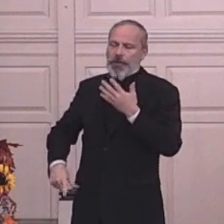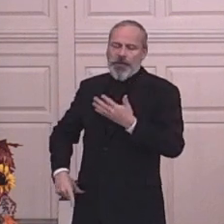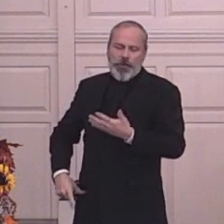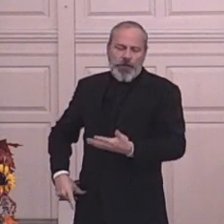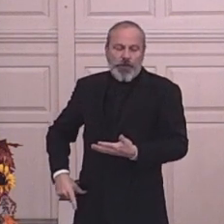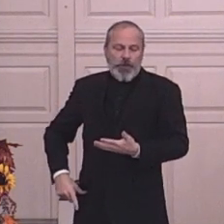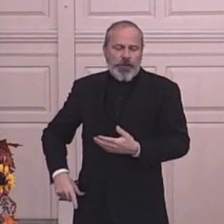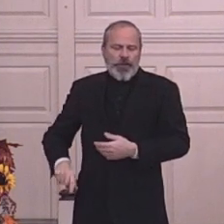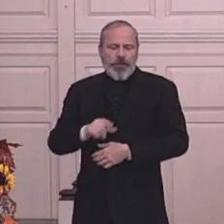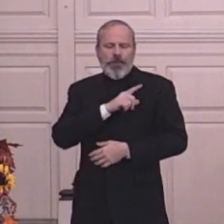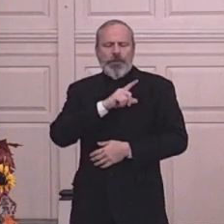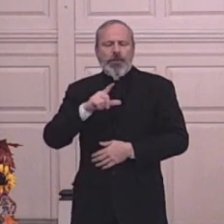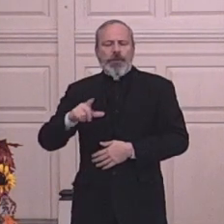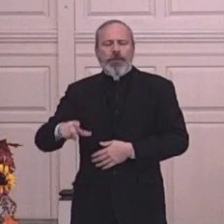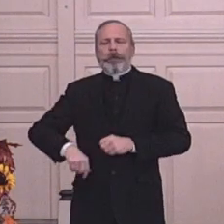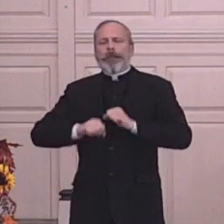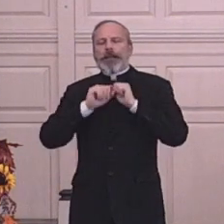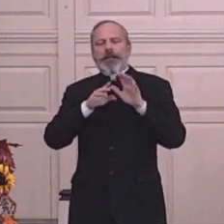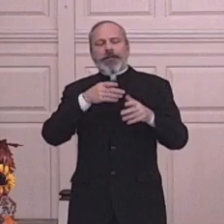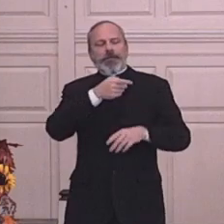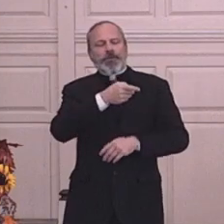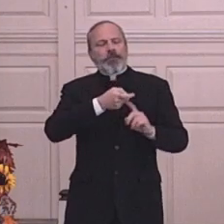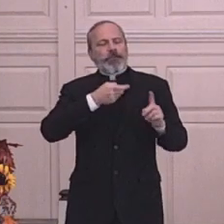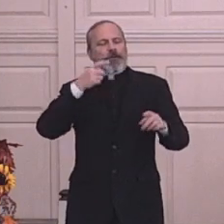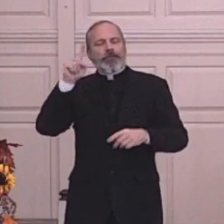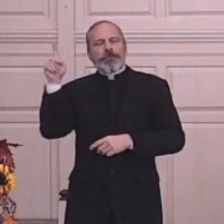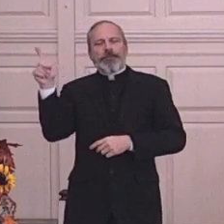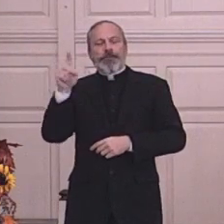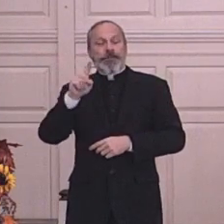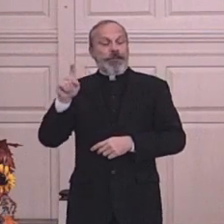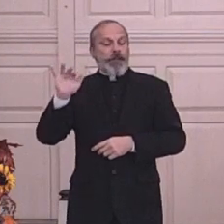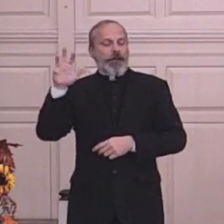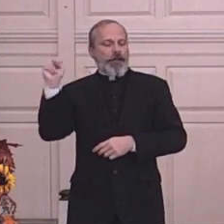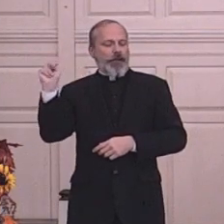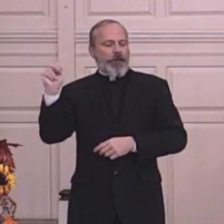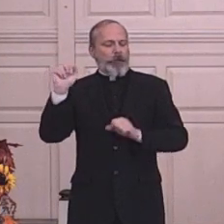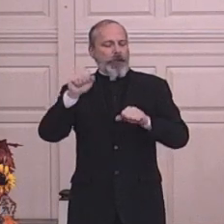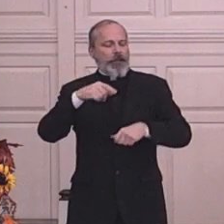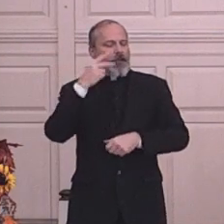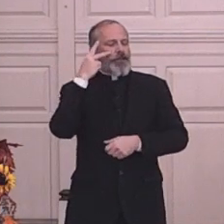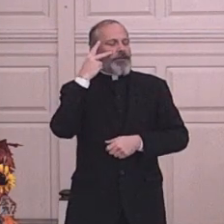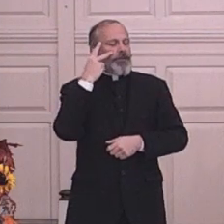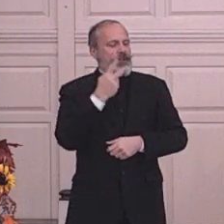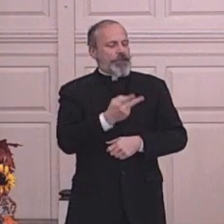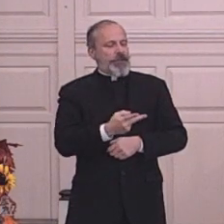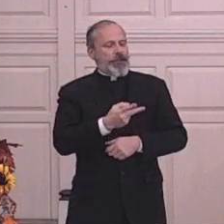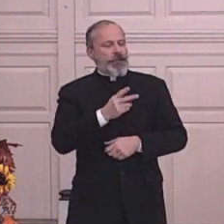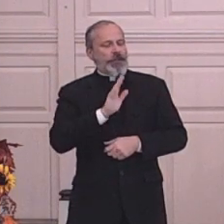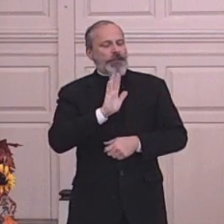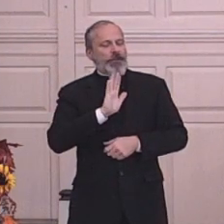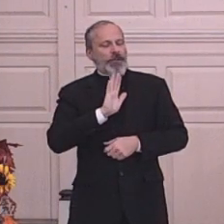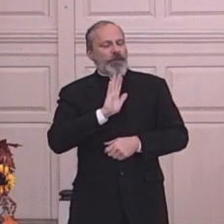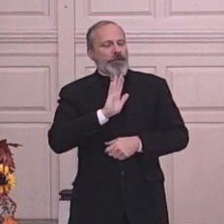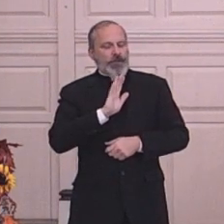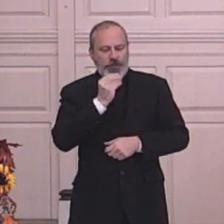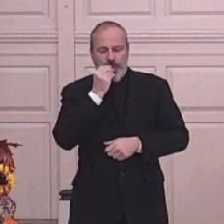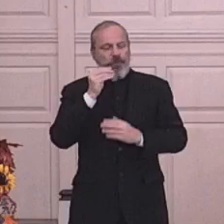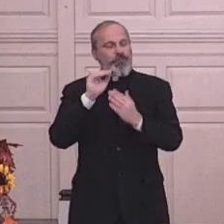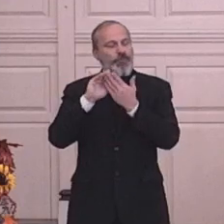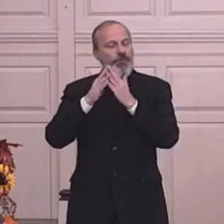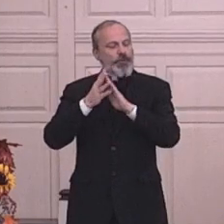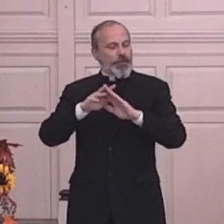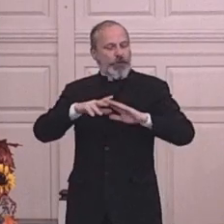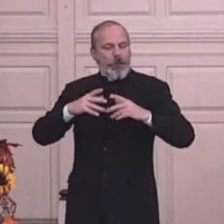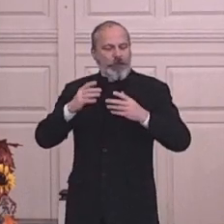Lord. The Lord bless you from Zion. May you see the prosperity of